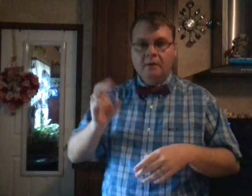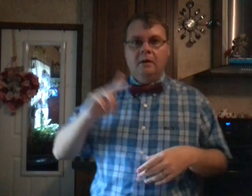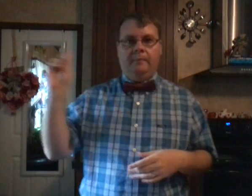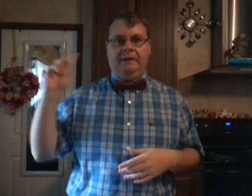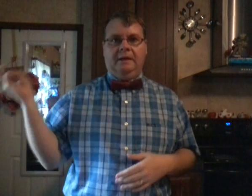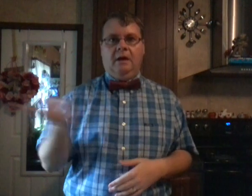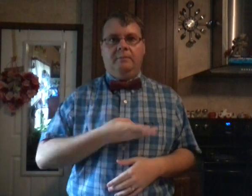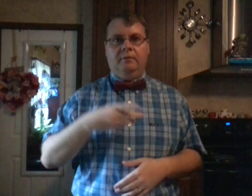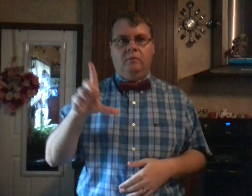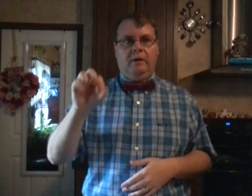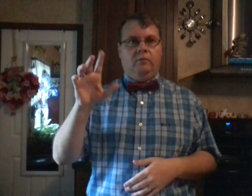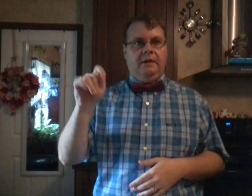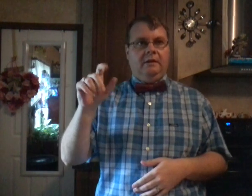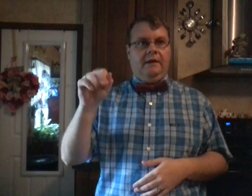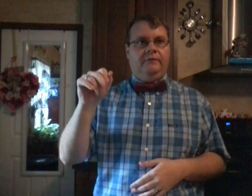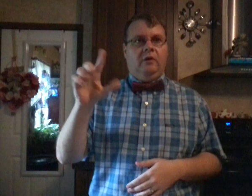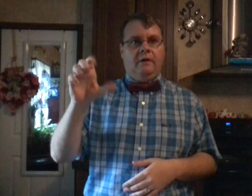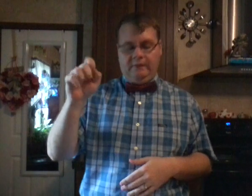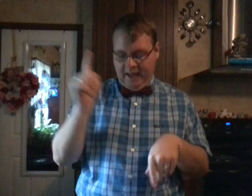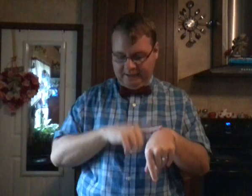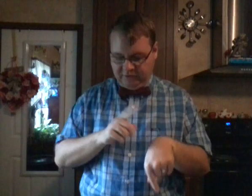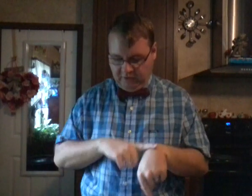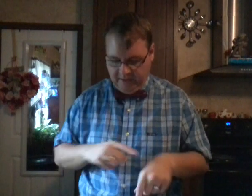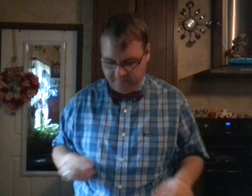Picking up where we left off last time.